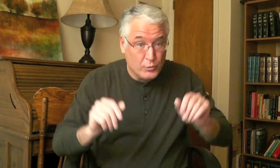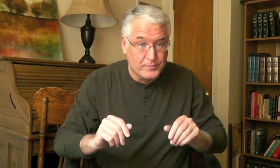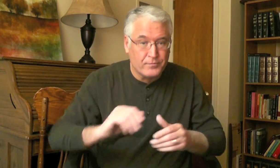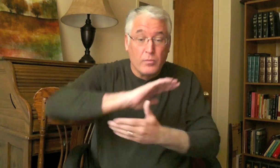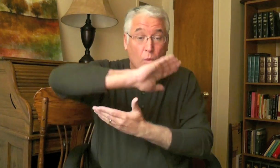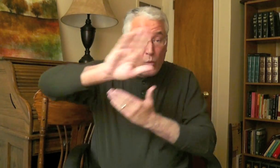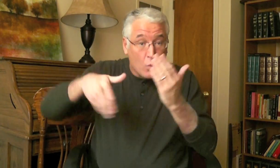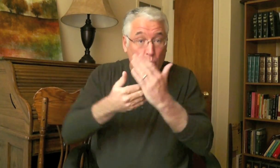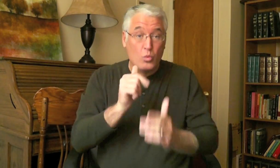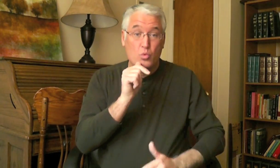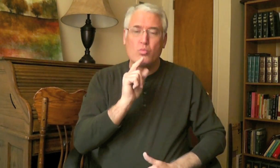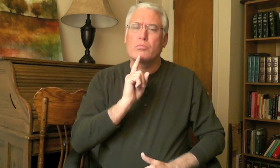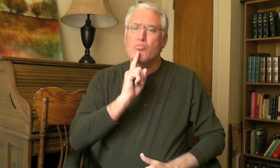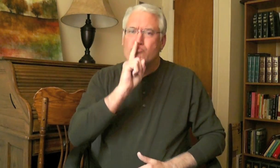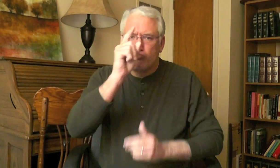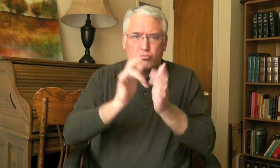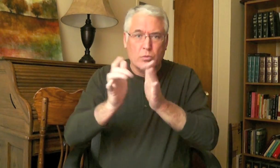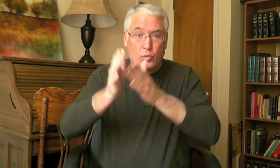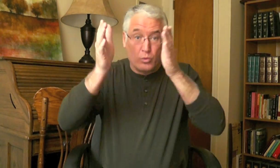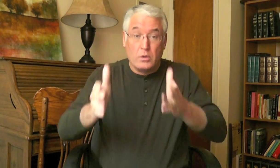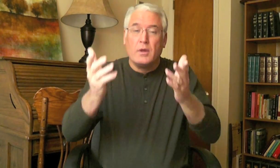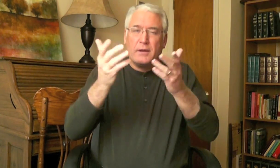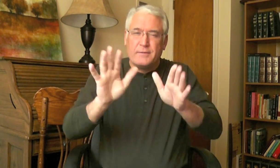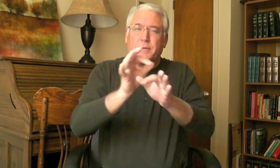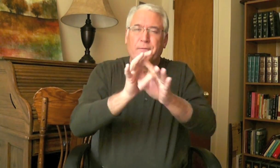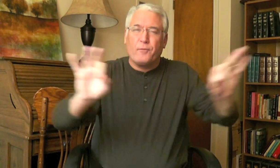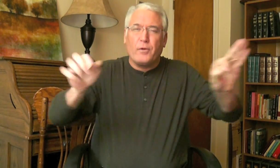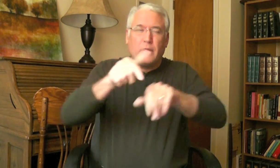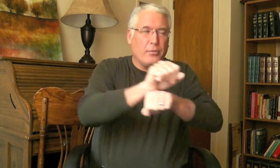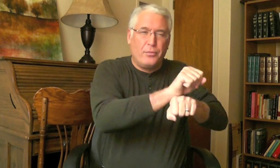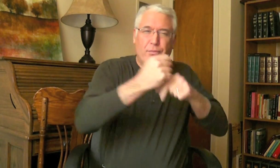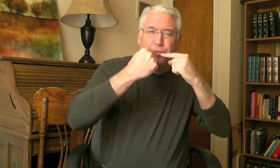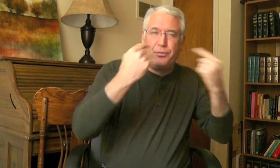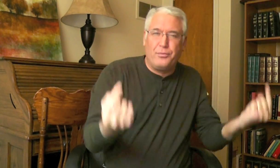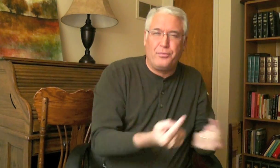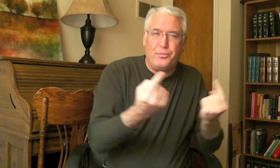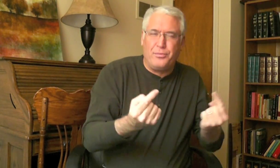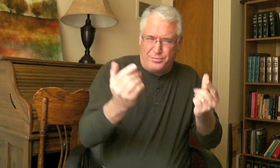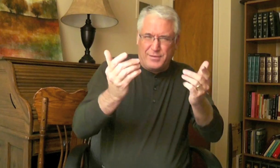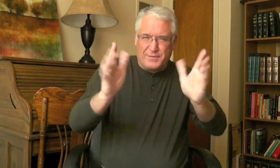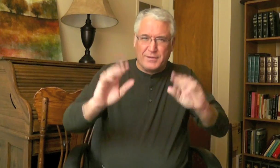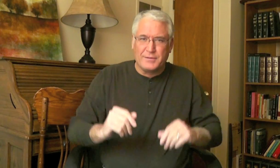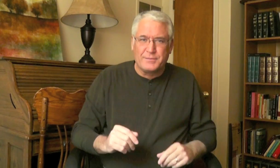It's clear that all who are genuine Christians are free from the slavery of sin.